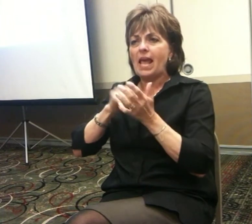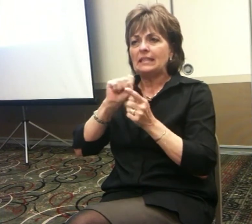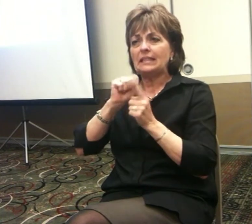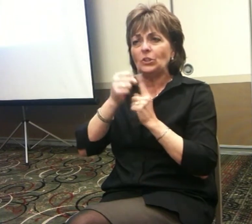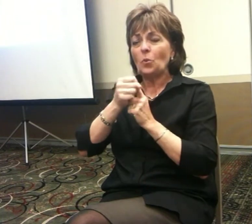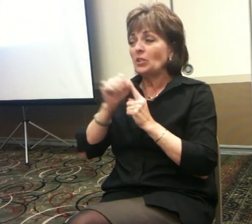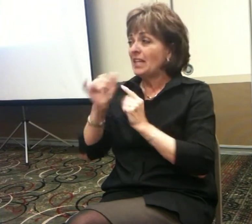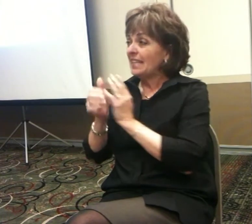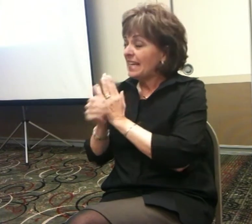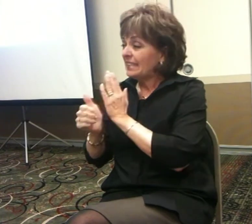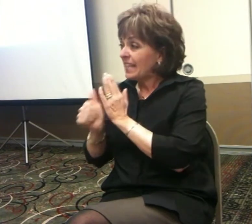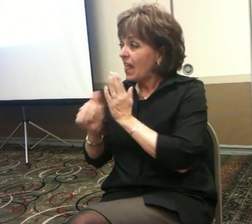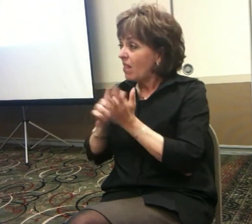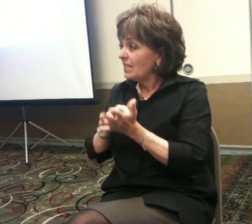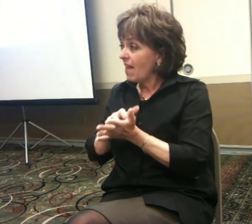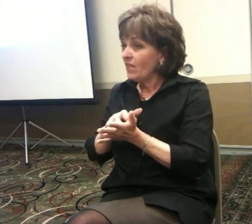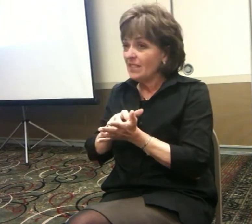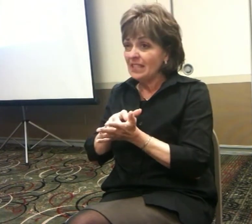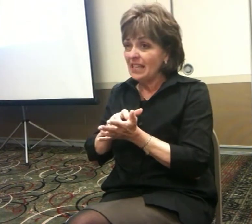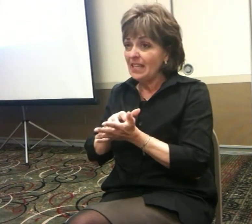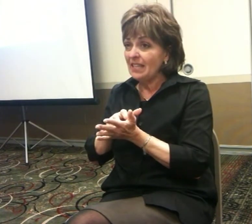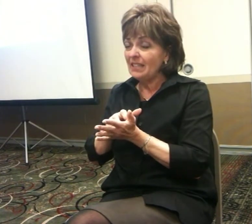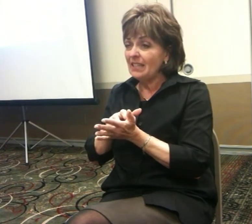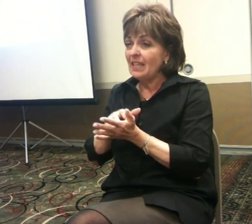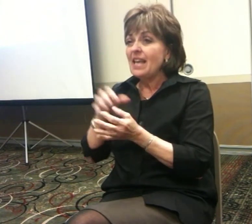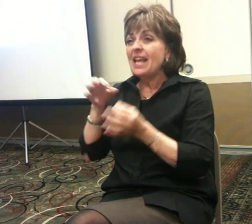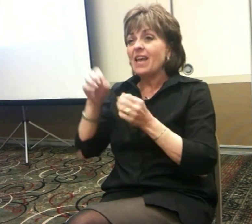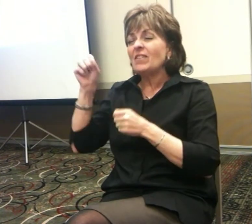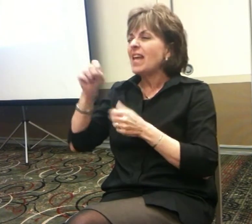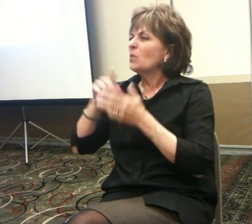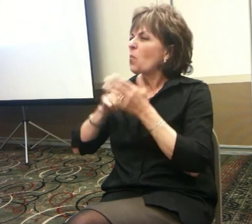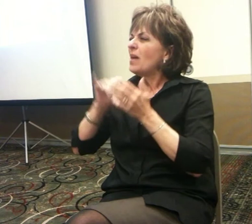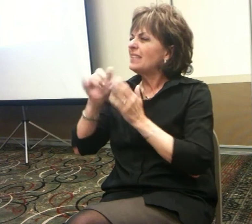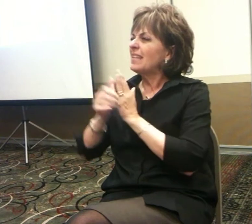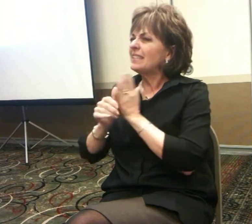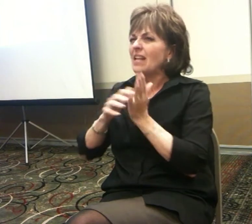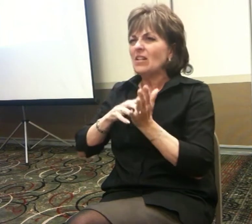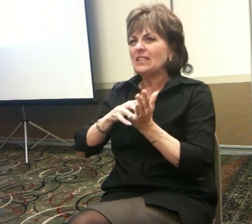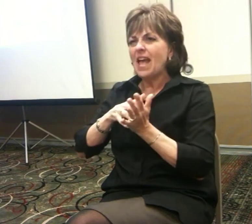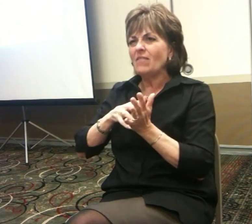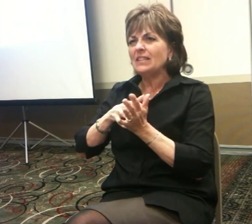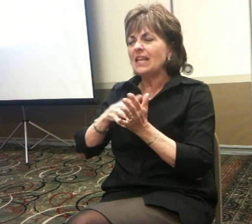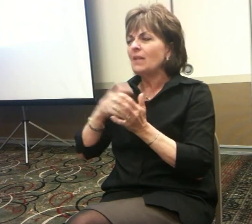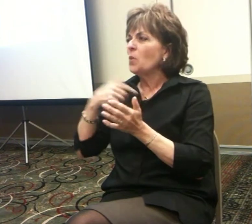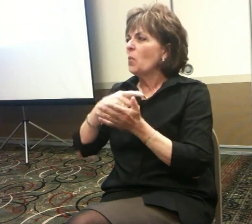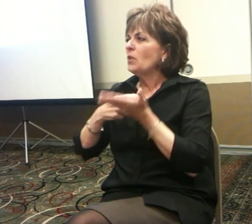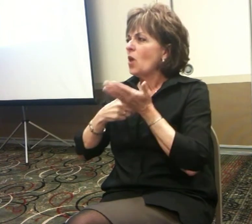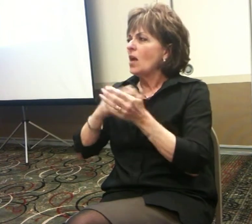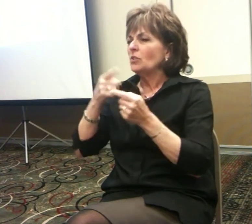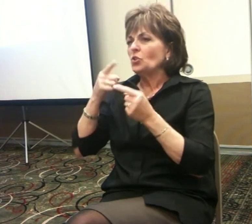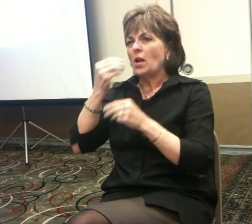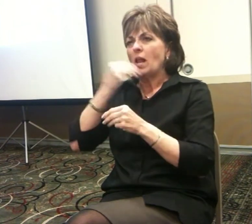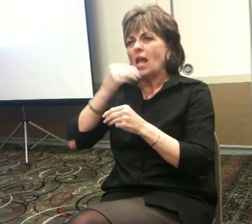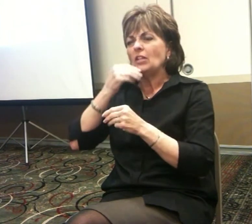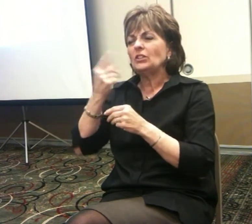deficit? Right? And if it is, what is that skill deficit? We were talking at lunchtime. Somebody was asking me a question. One of the